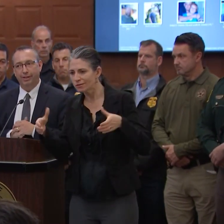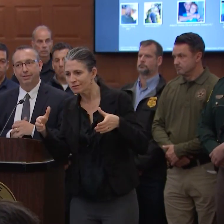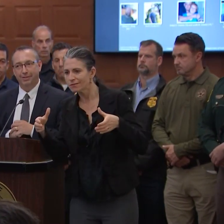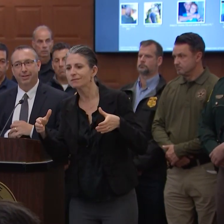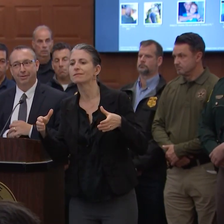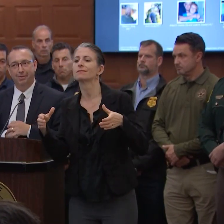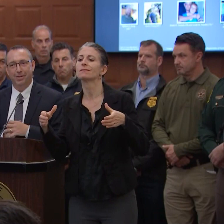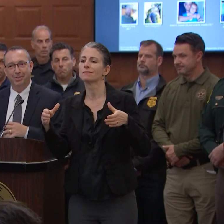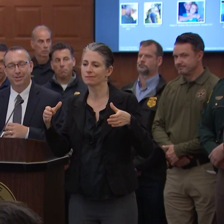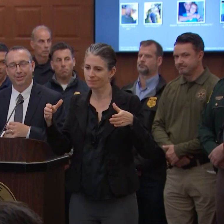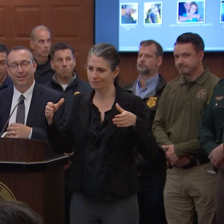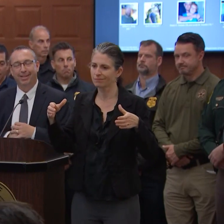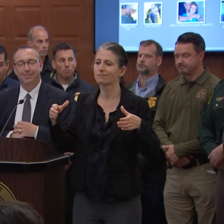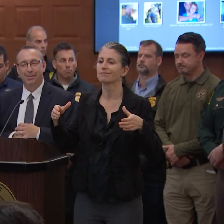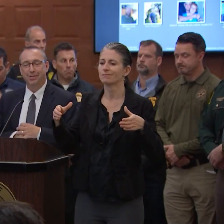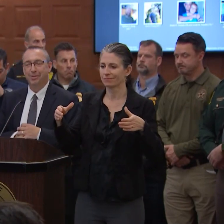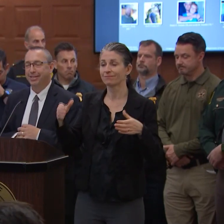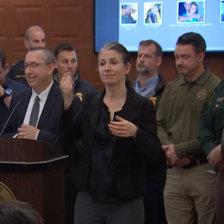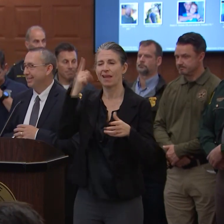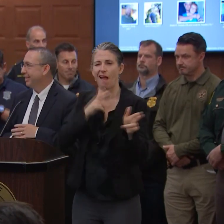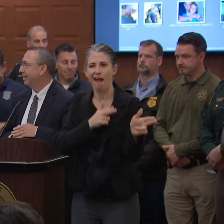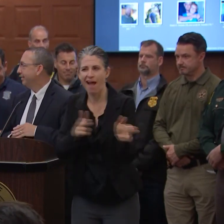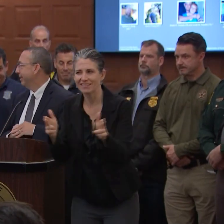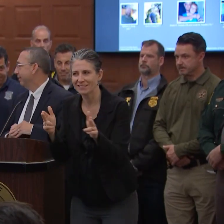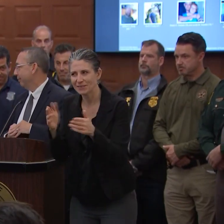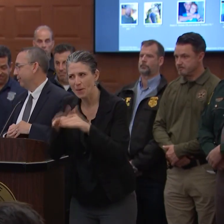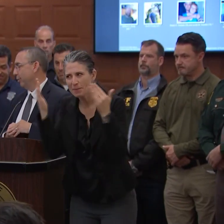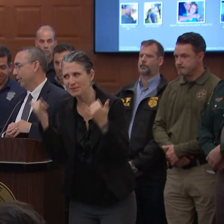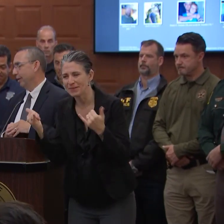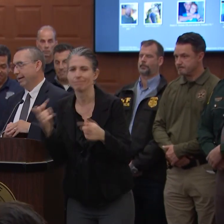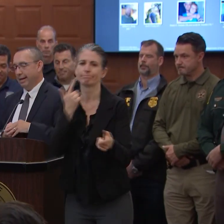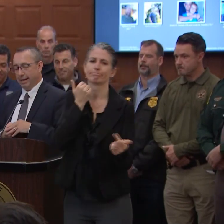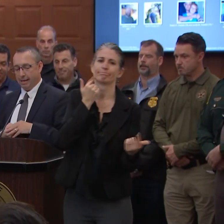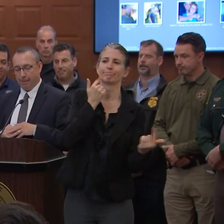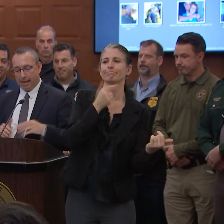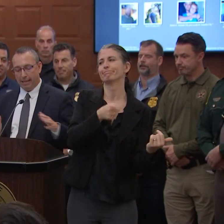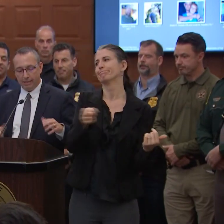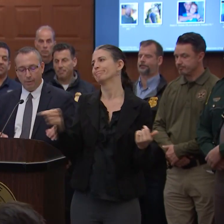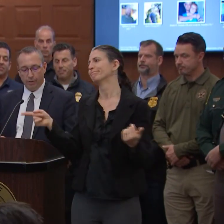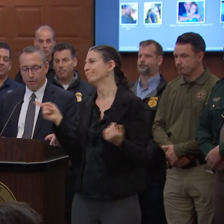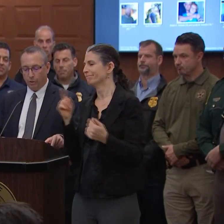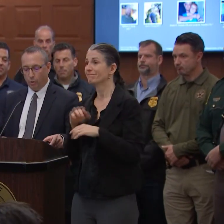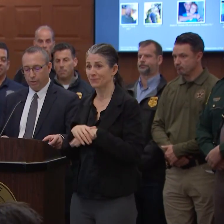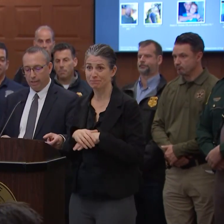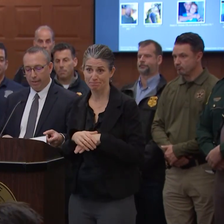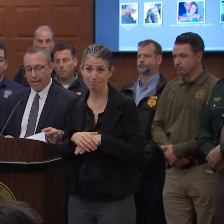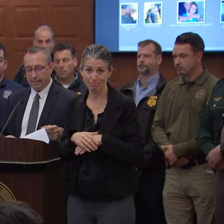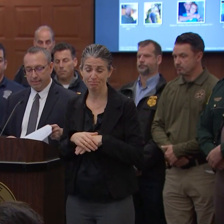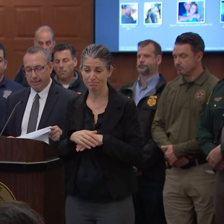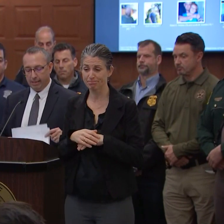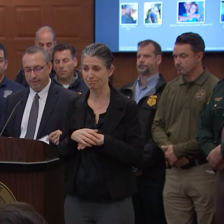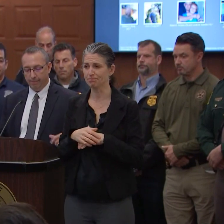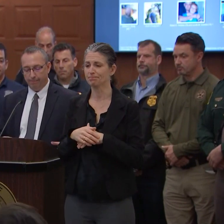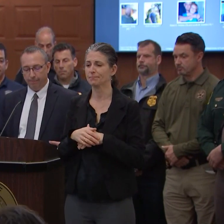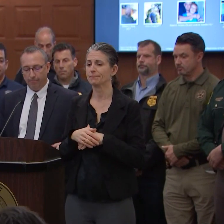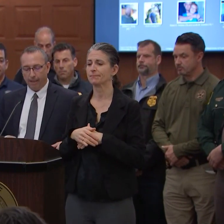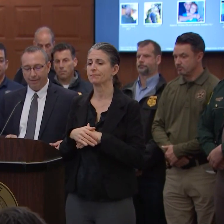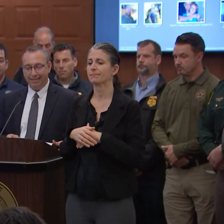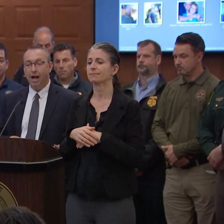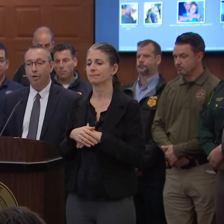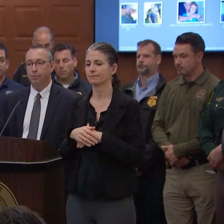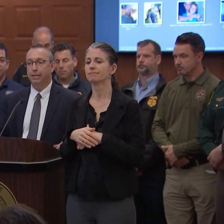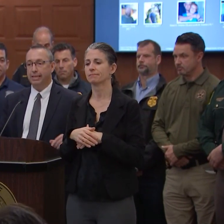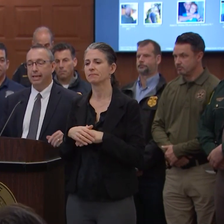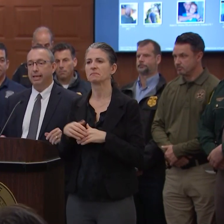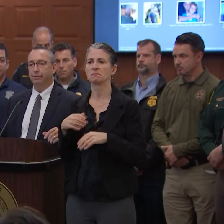open today. I want to make sure that we discuss that for sure. And I guess I would just close on that. On